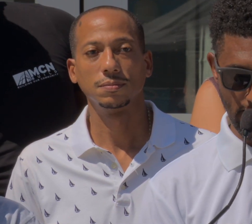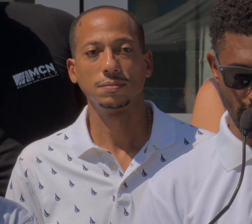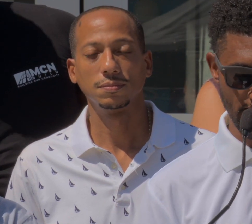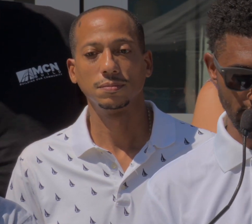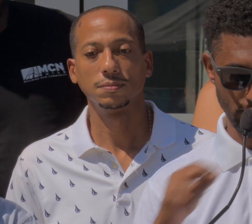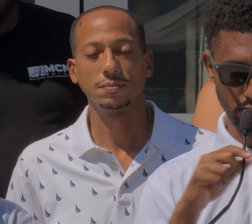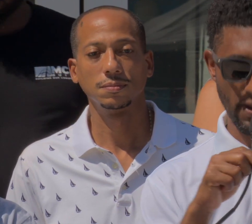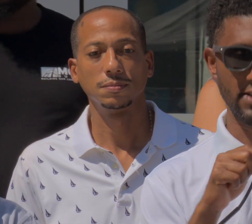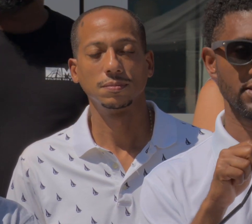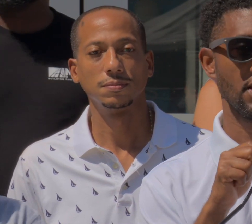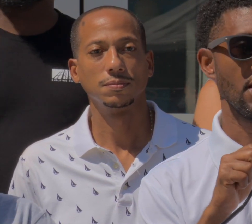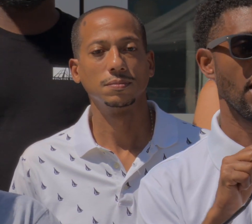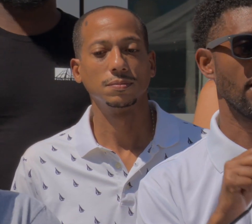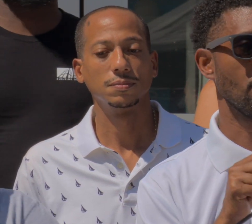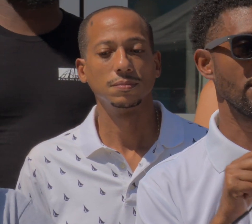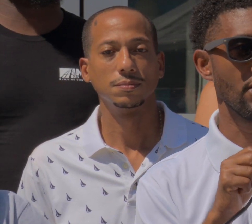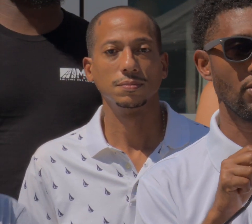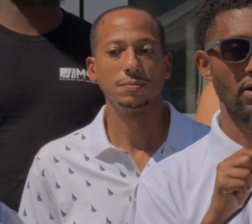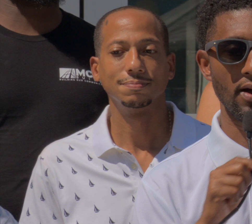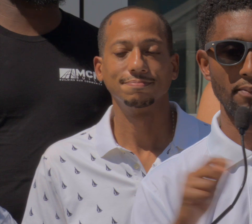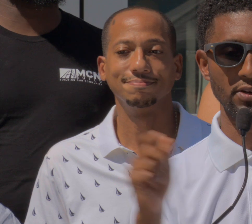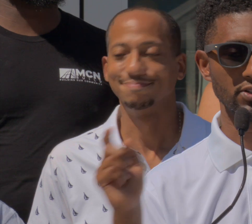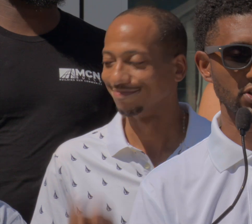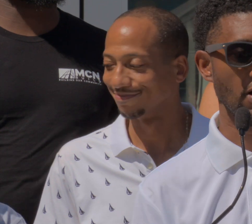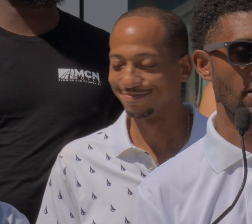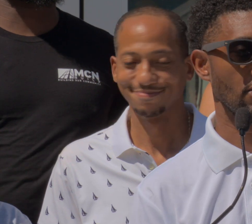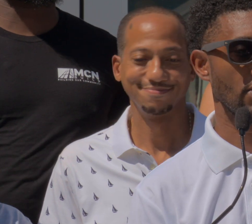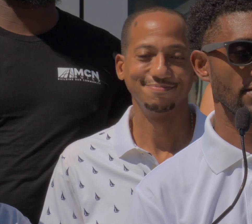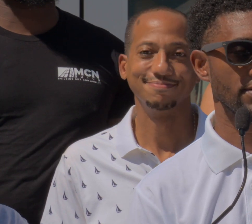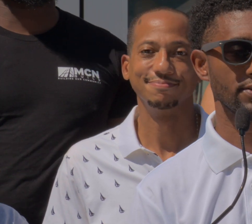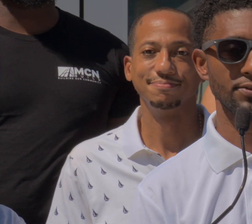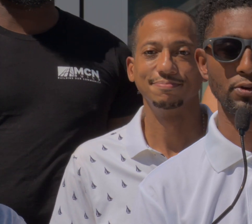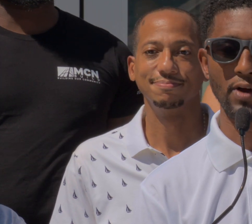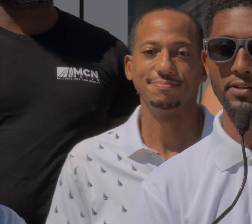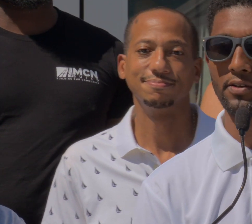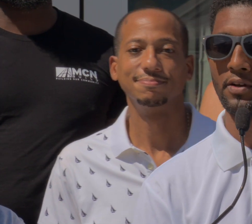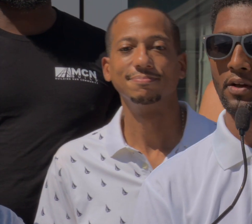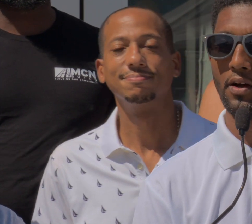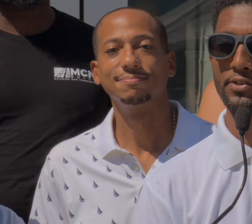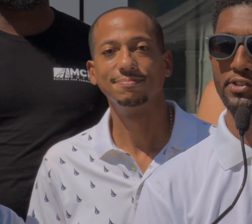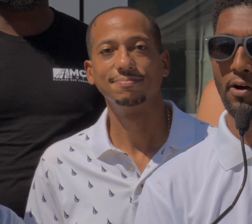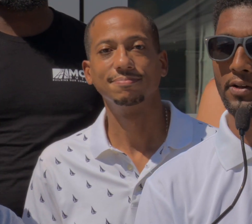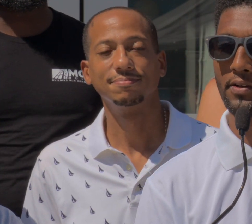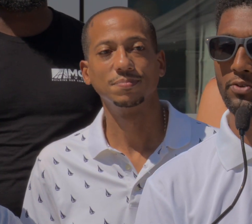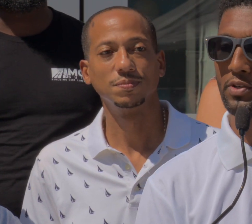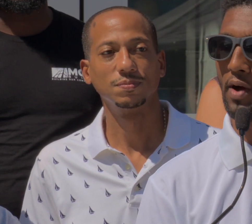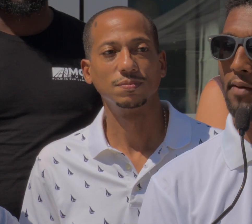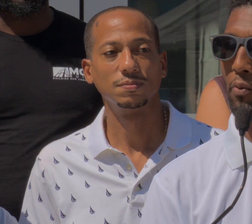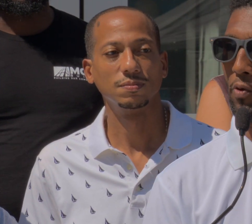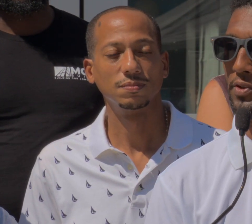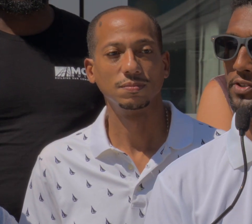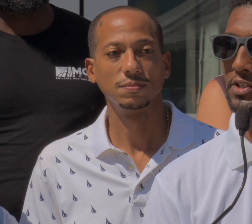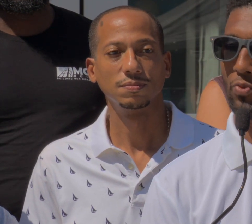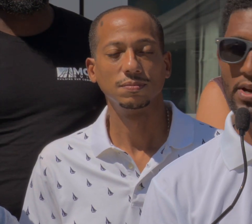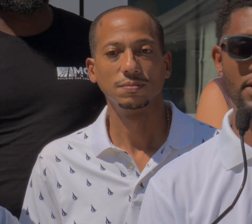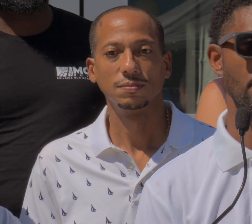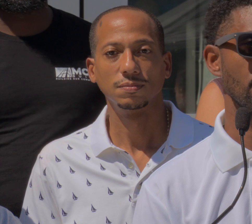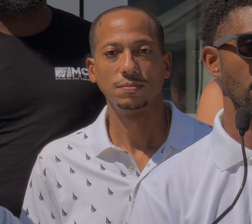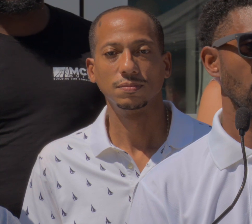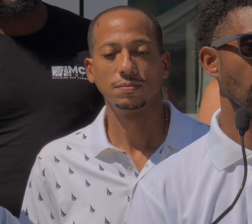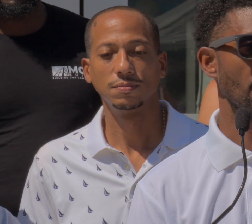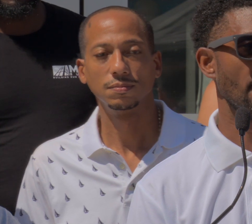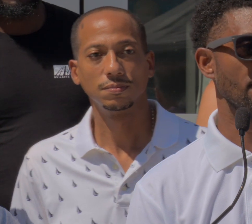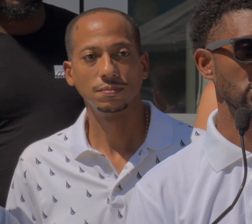city recreational space. And we know I'm going to start where the director started, because we know how important this is. We